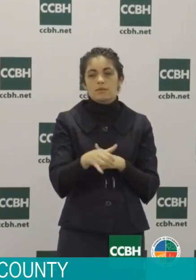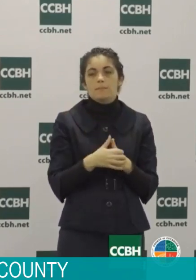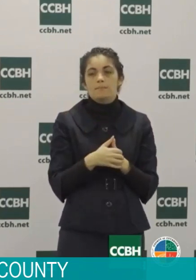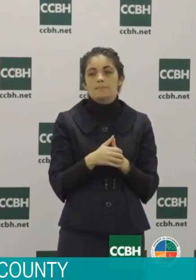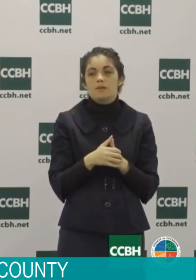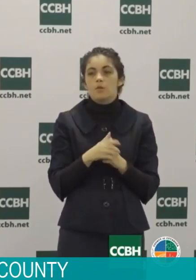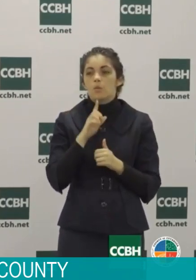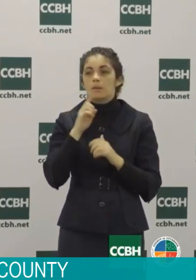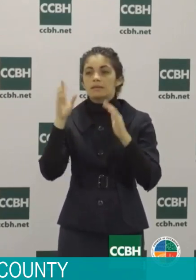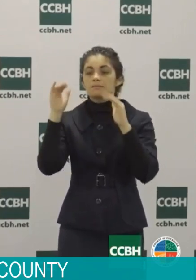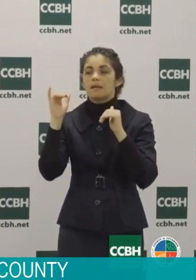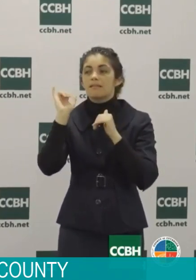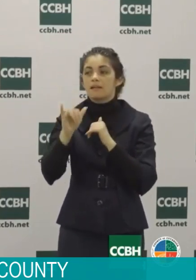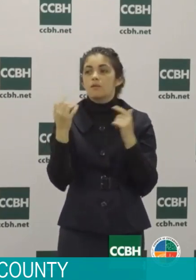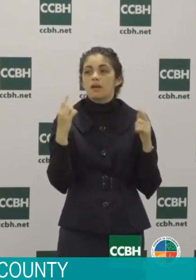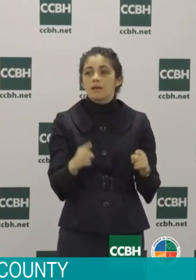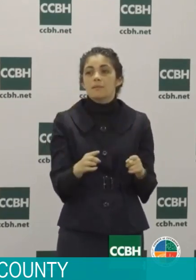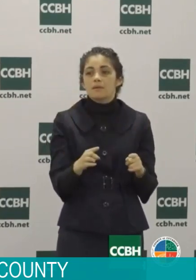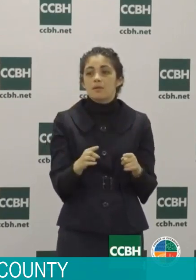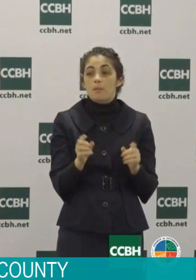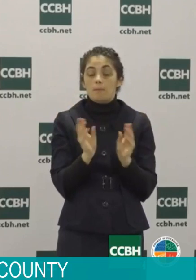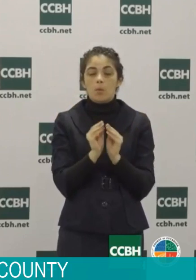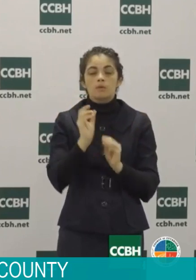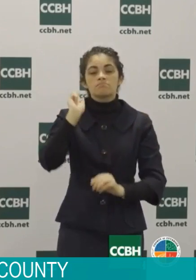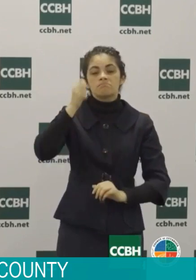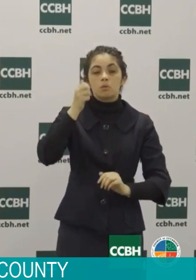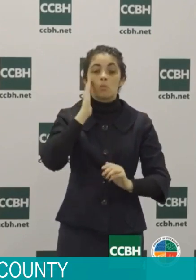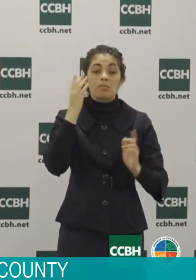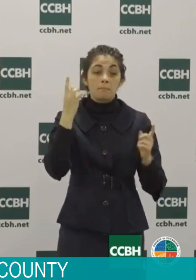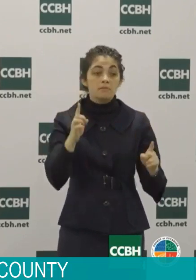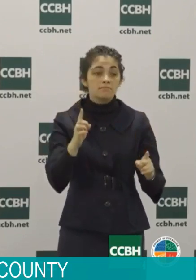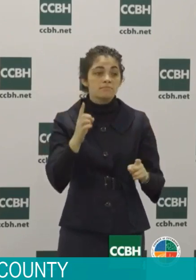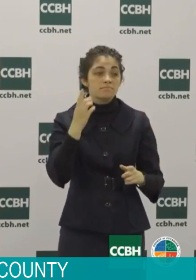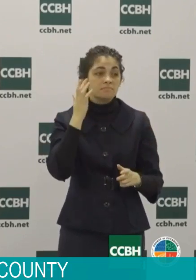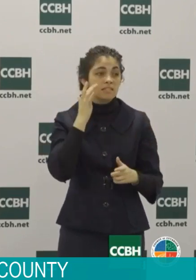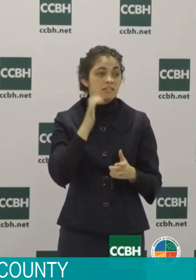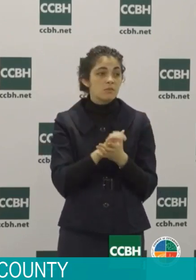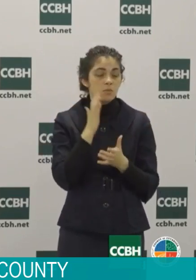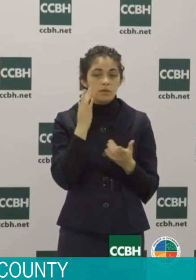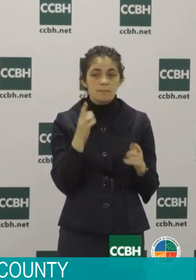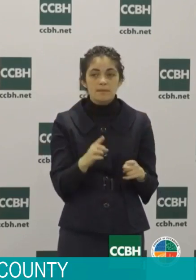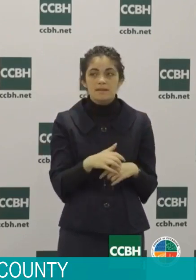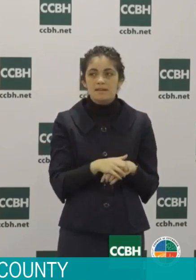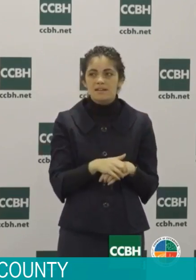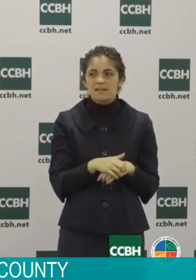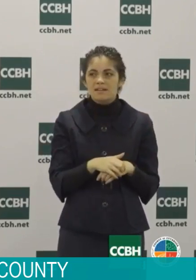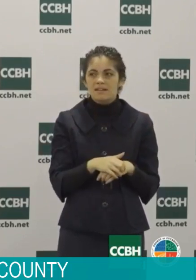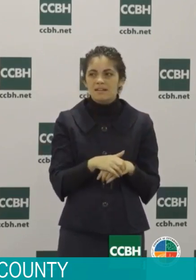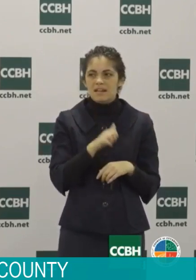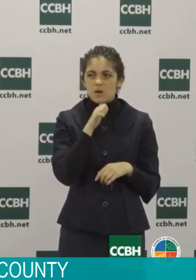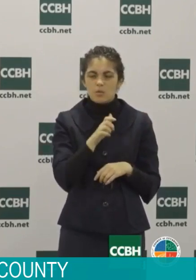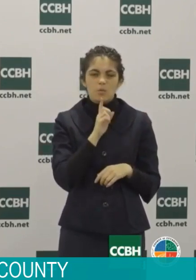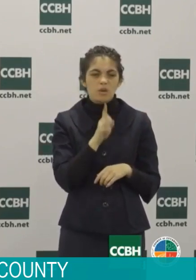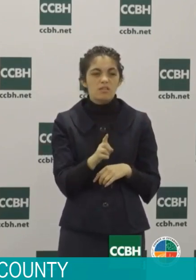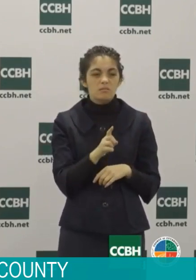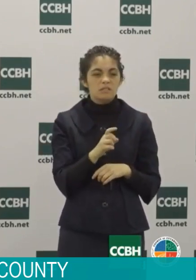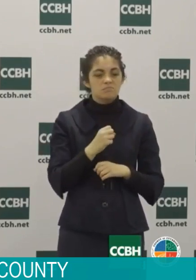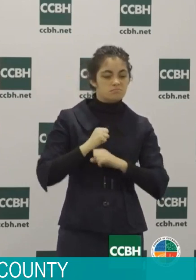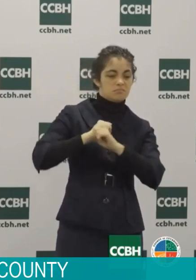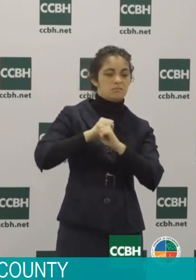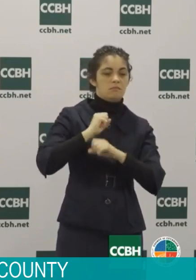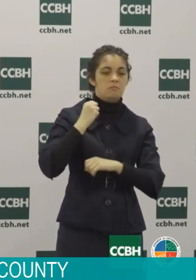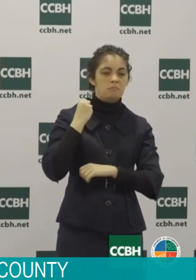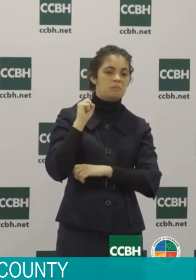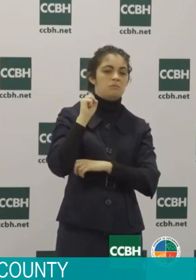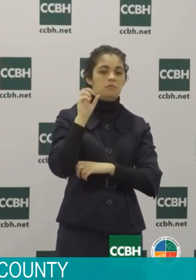I would expect it's possible we would have future rulings. I wouldn't say that people are outwardly sort of thwarting the